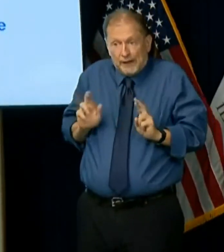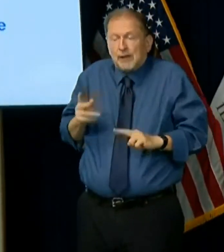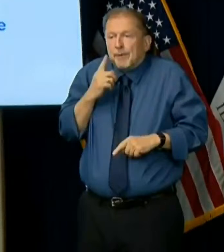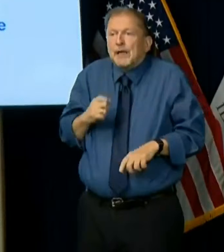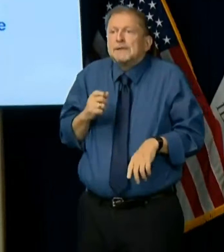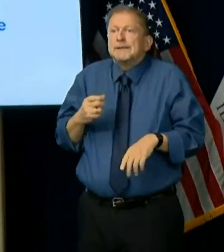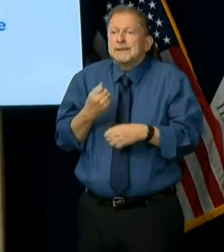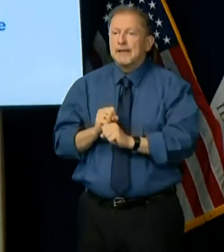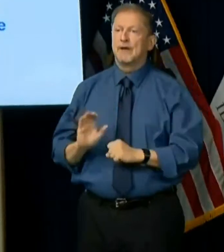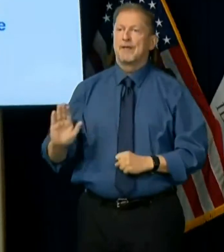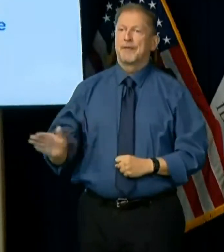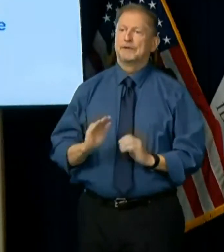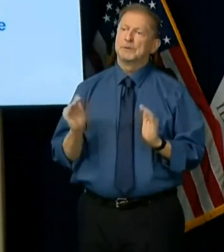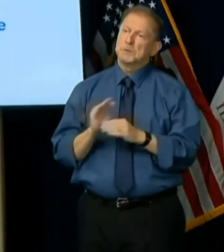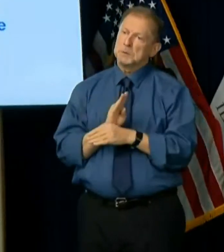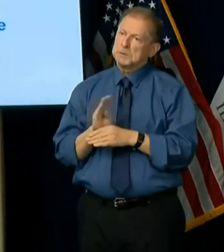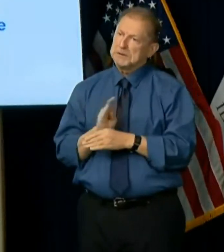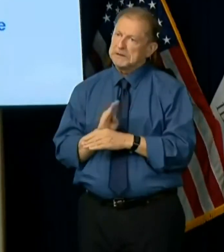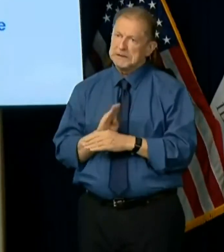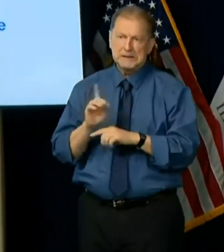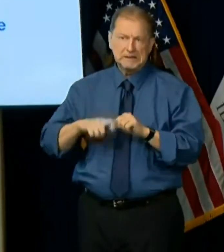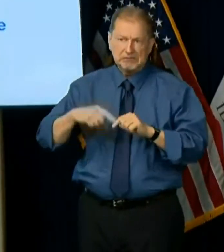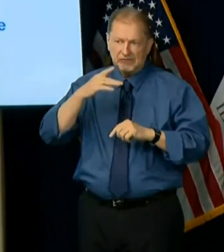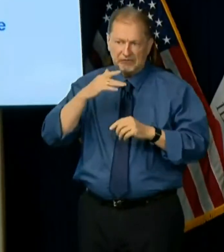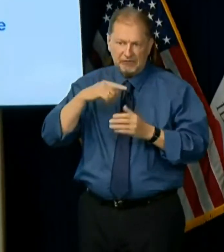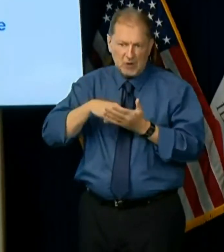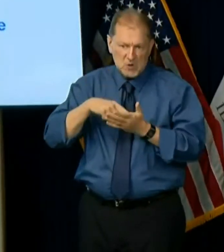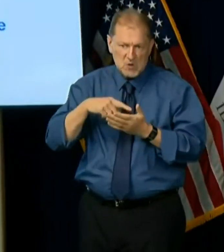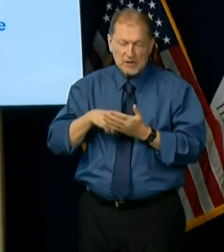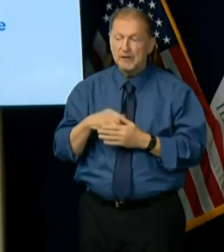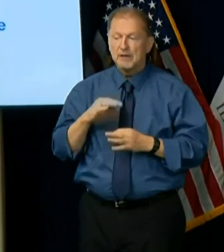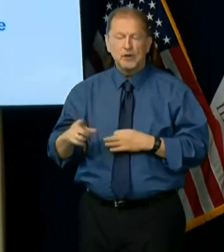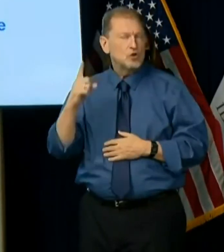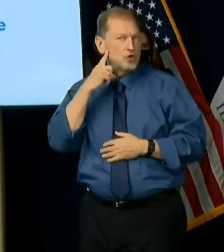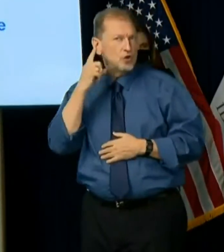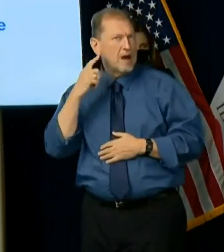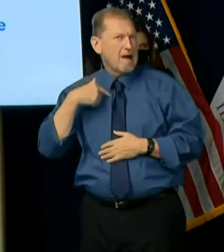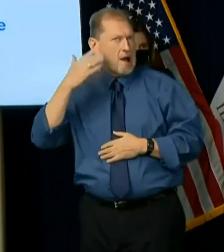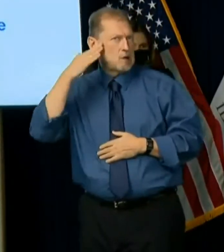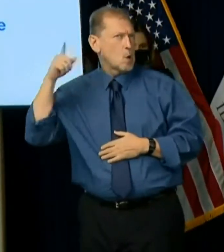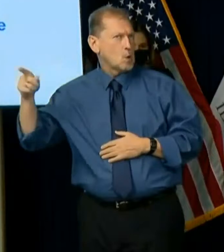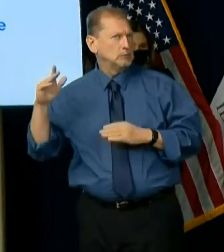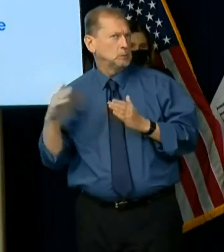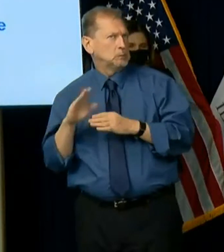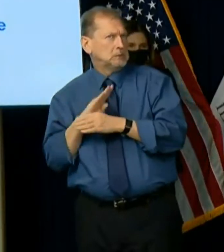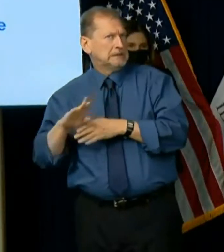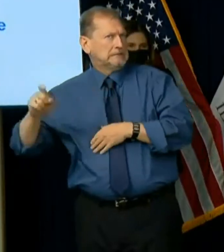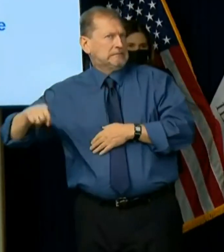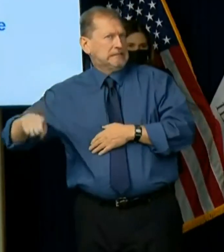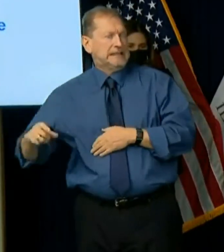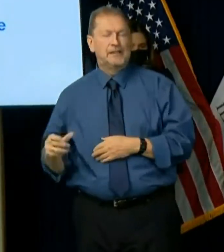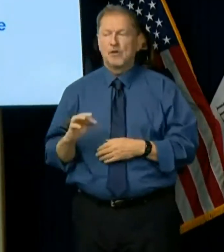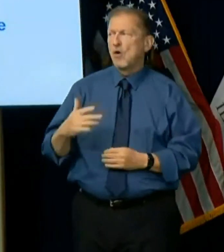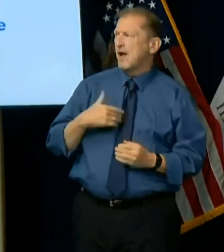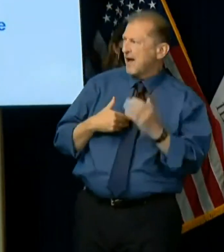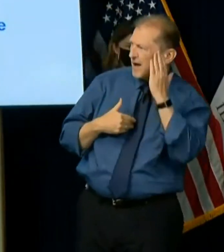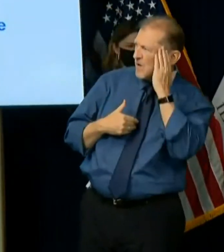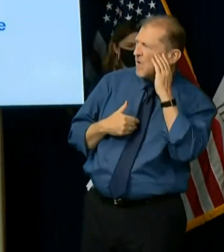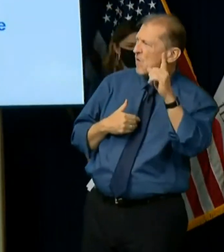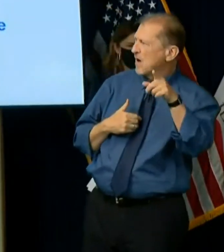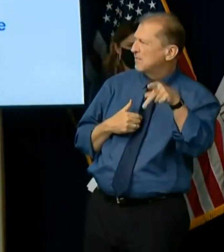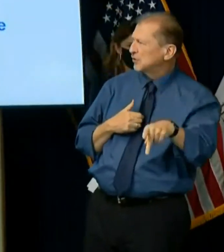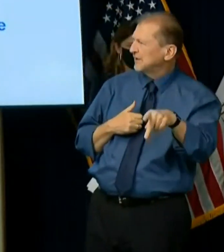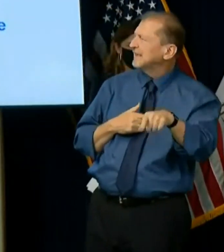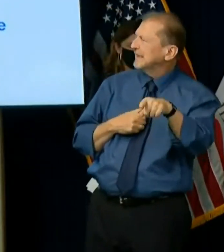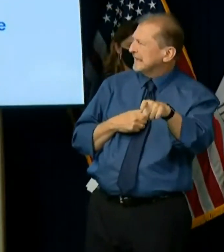small businesses, the pillars of our communities. If you or anyone you know is in need of small business support, or if you reside in a community